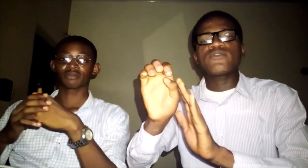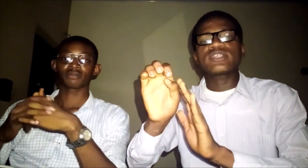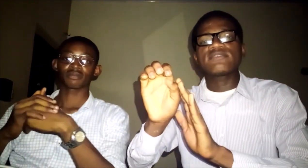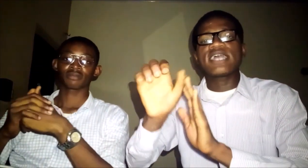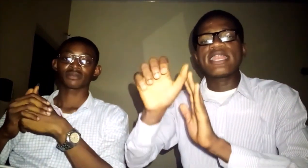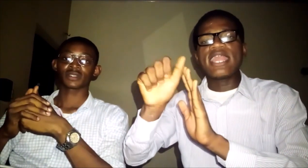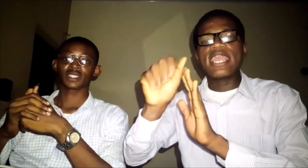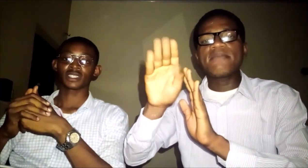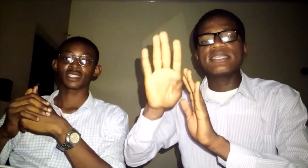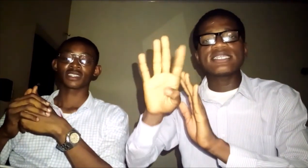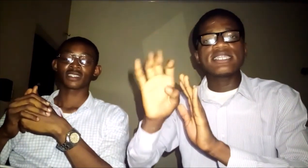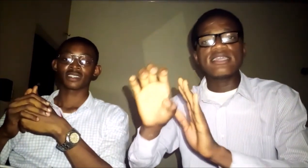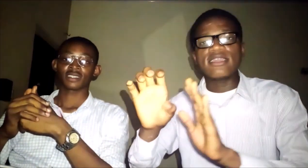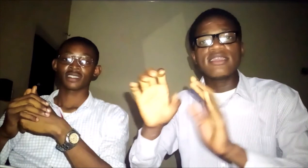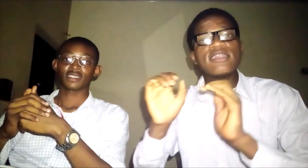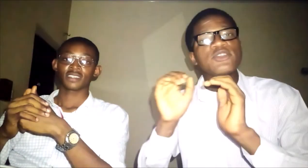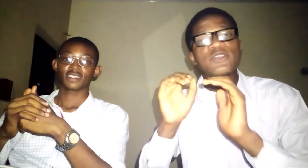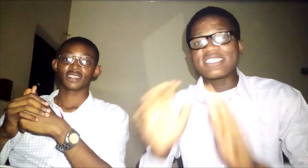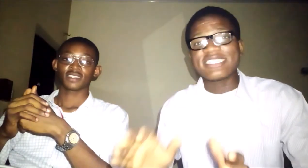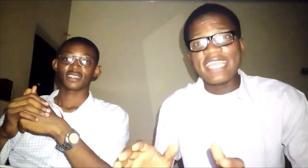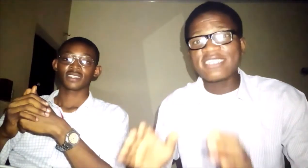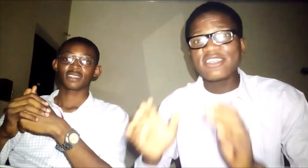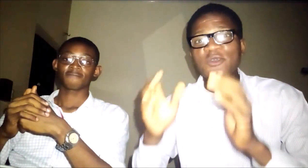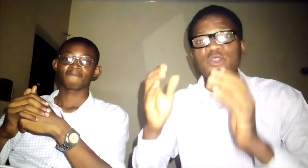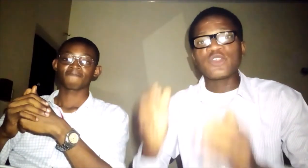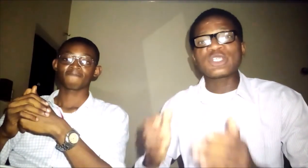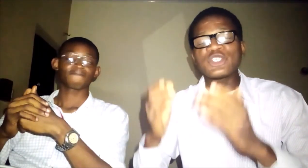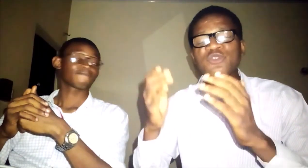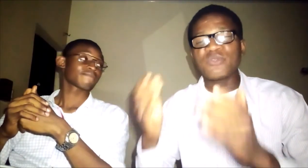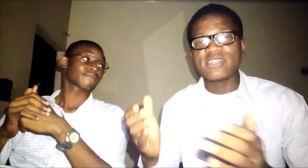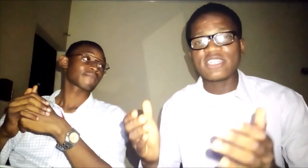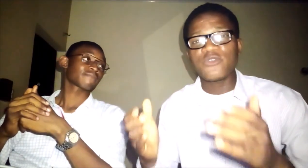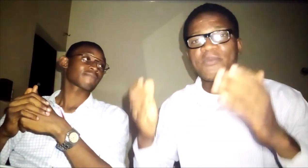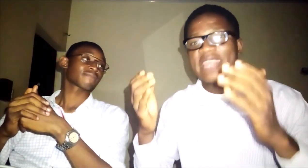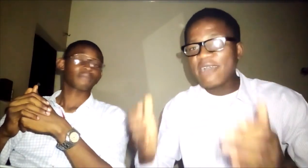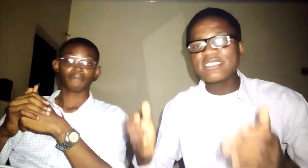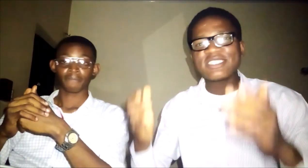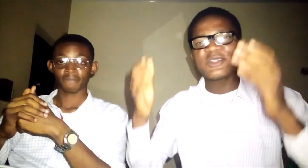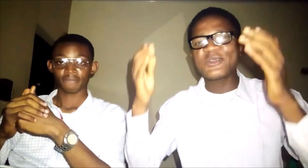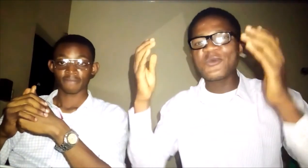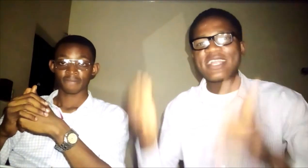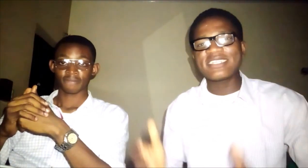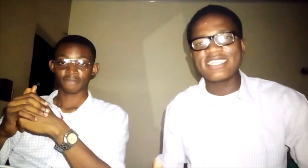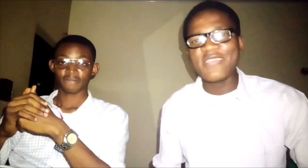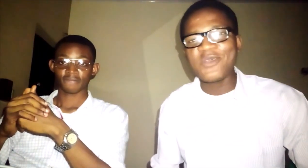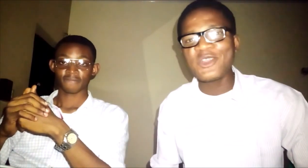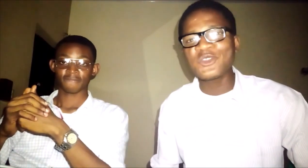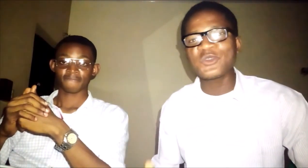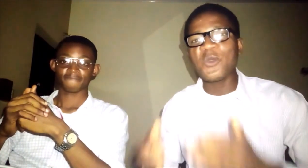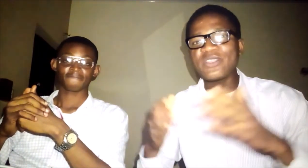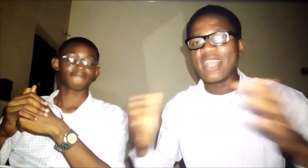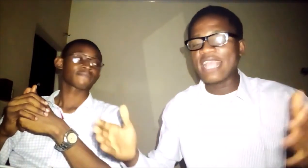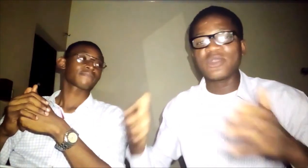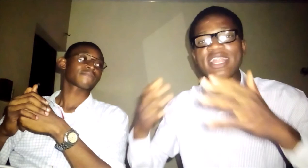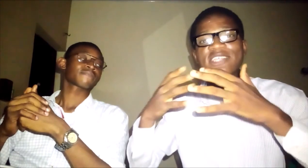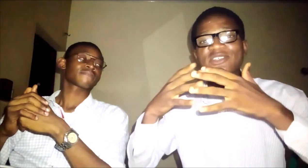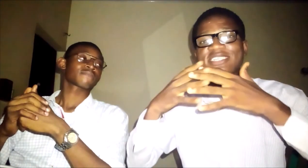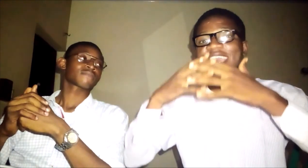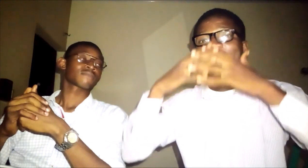yourself signing A, B, C, D, E. You can send. We just want to see you progress. So from now till Wednesday, we're going to open the lines. You can ask us